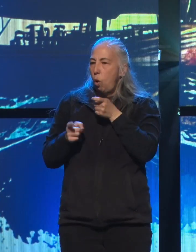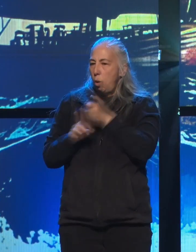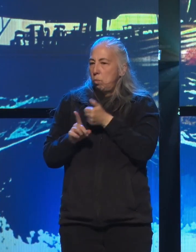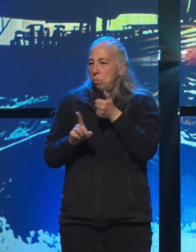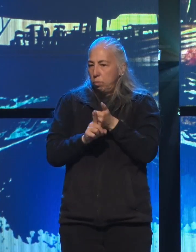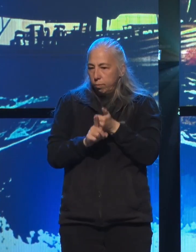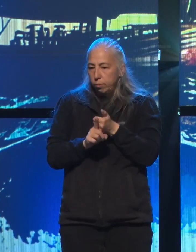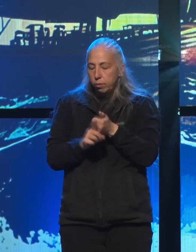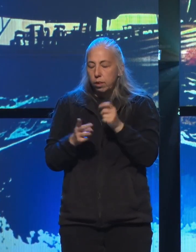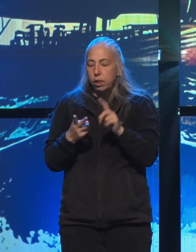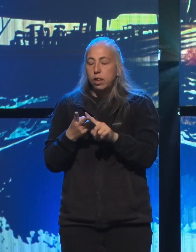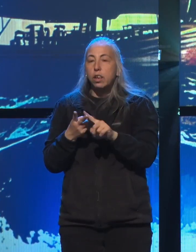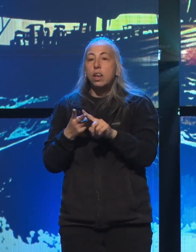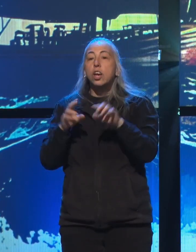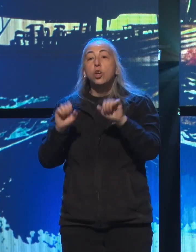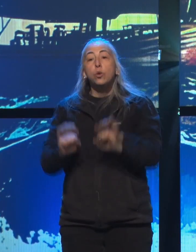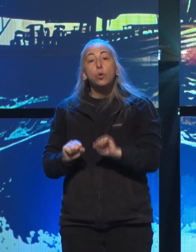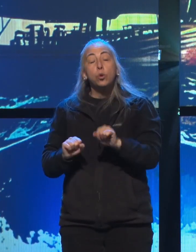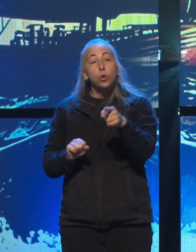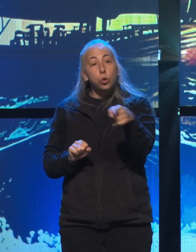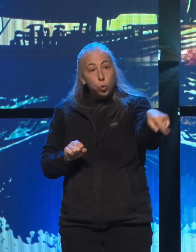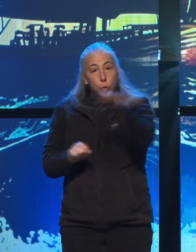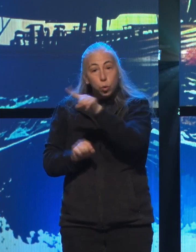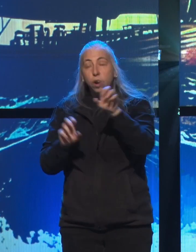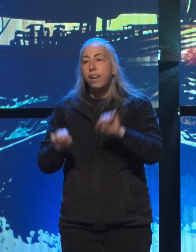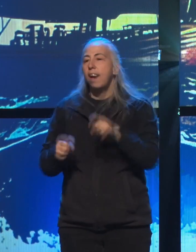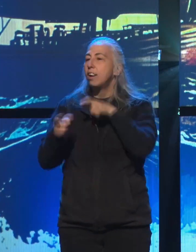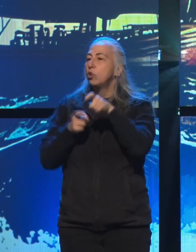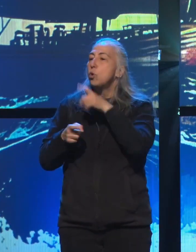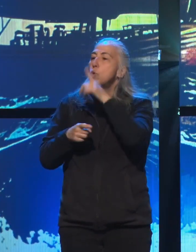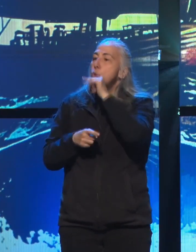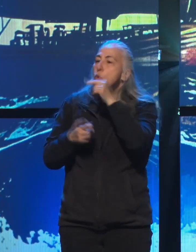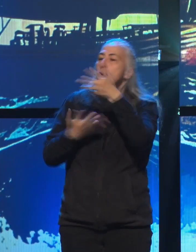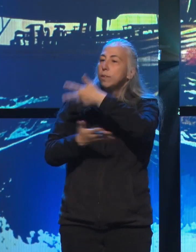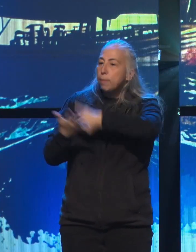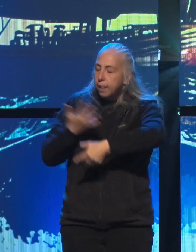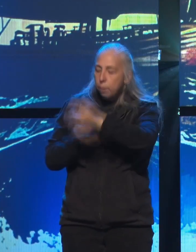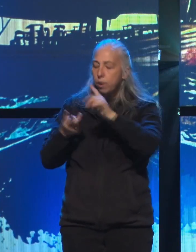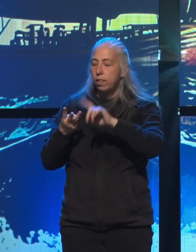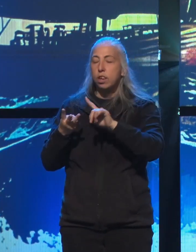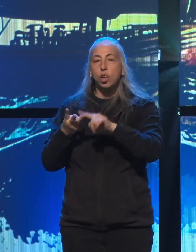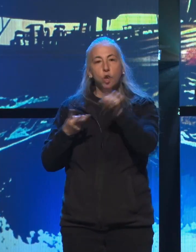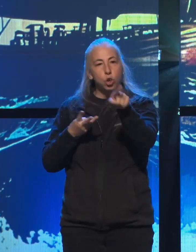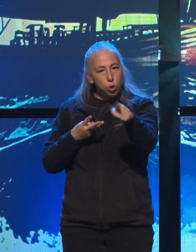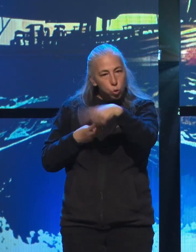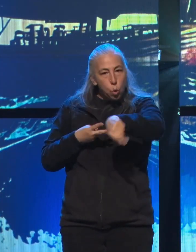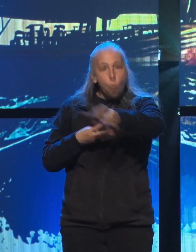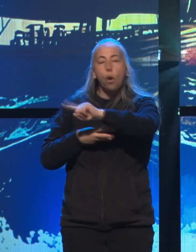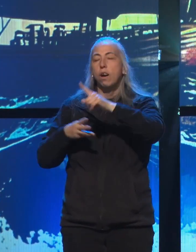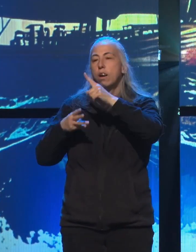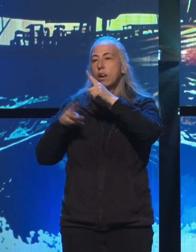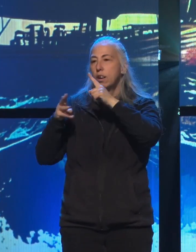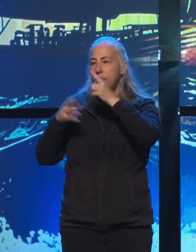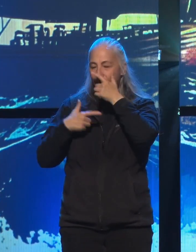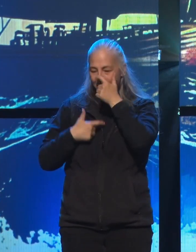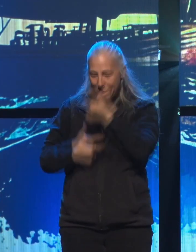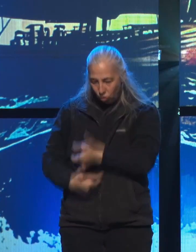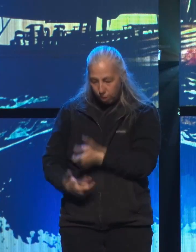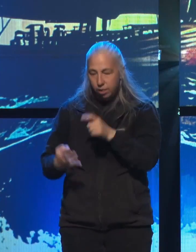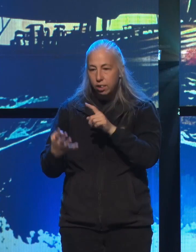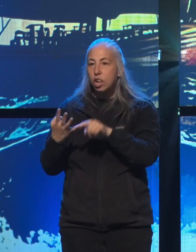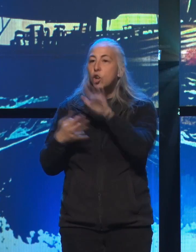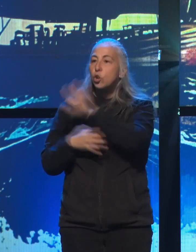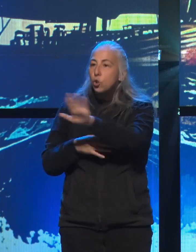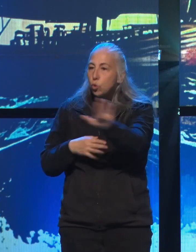who you choose to spend time with, your interests, your actions, your level of effort that you put into things.